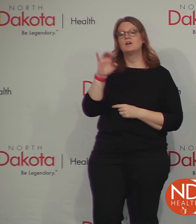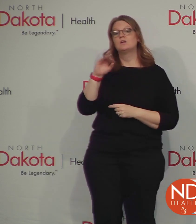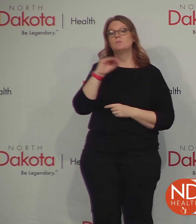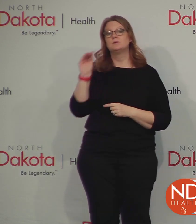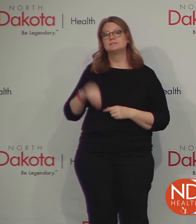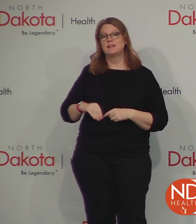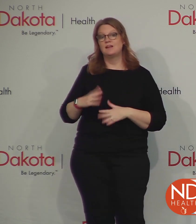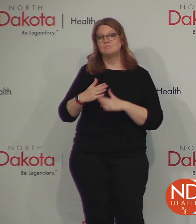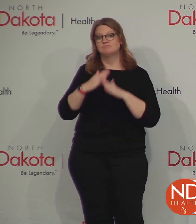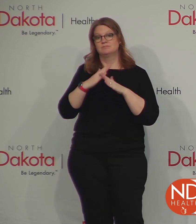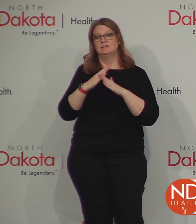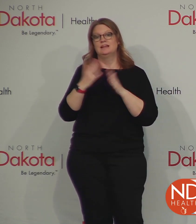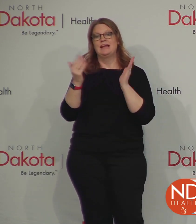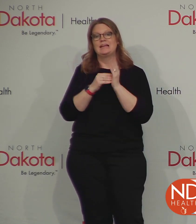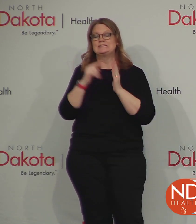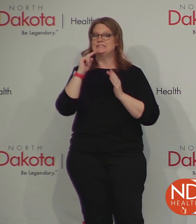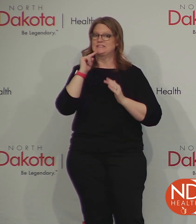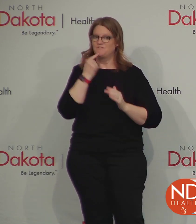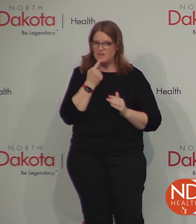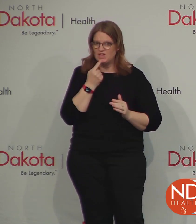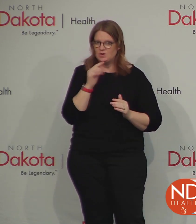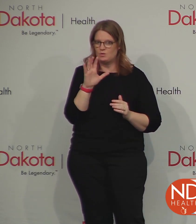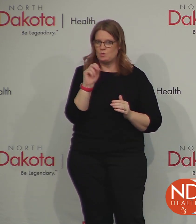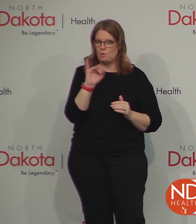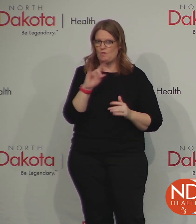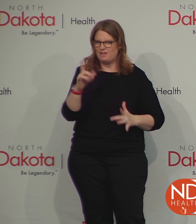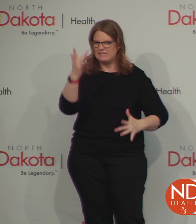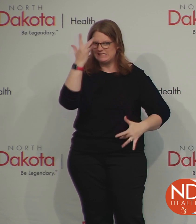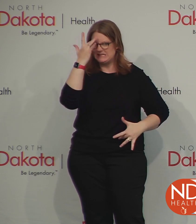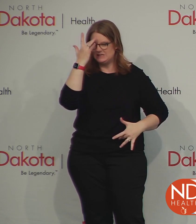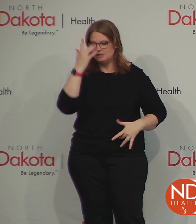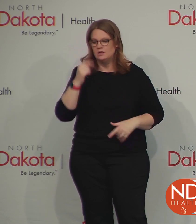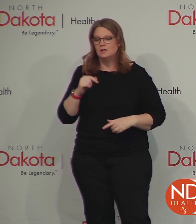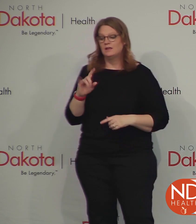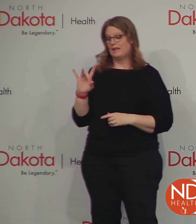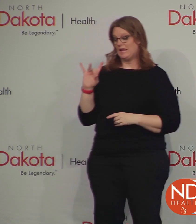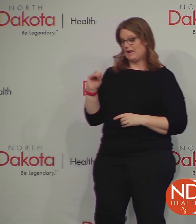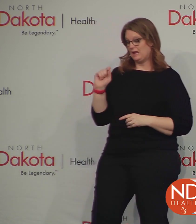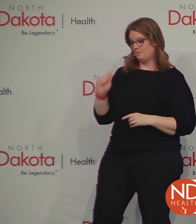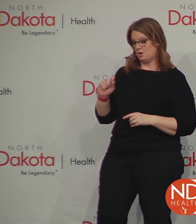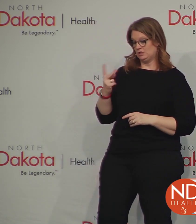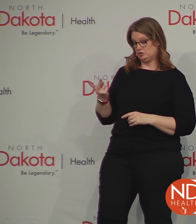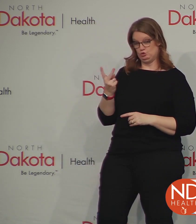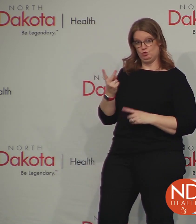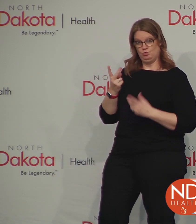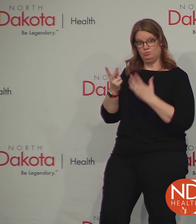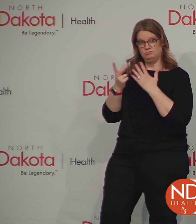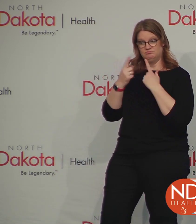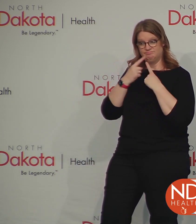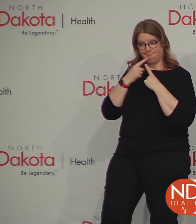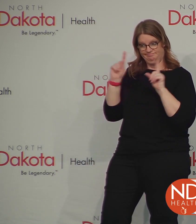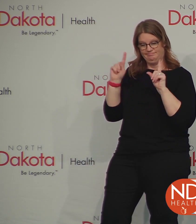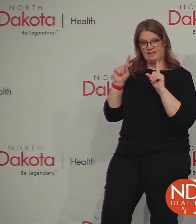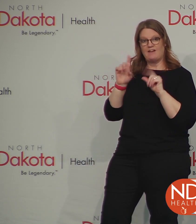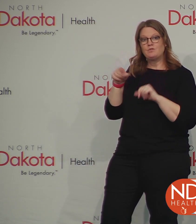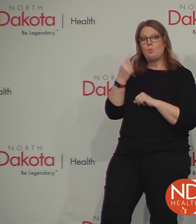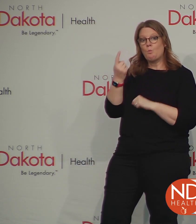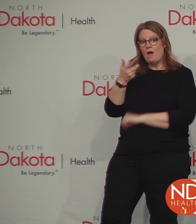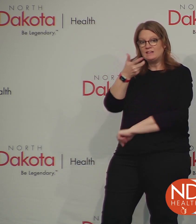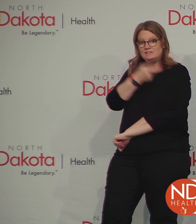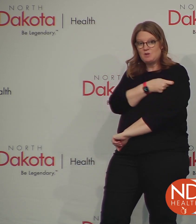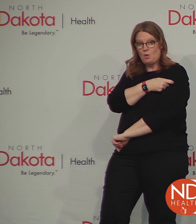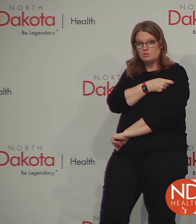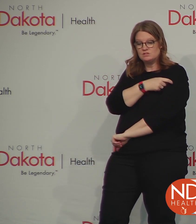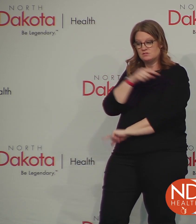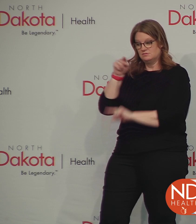against severe COVID disease. And it showed an 80.2% efficacy after even a single dose.